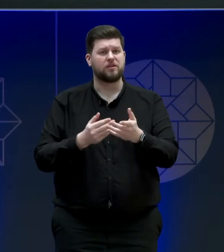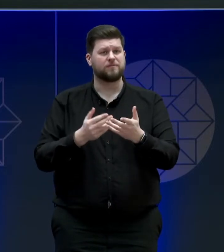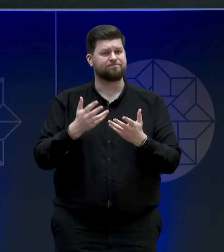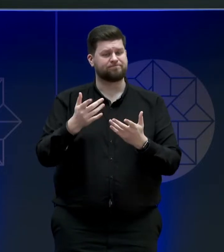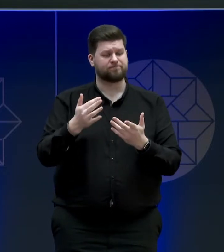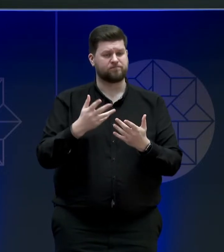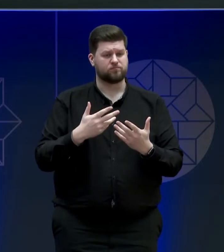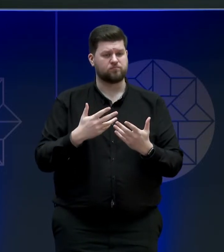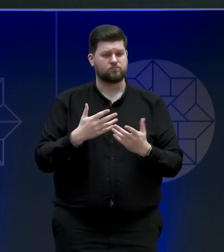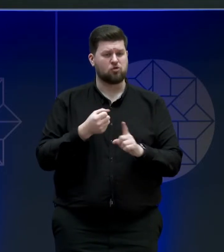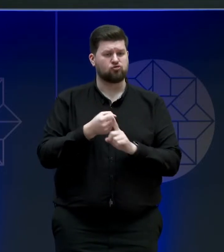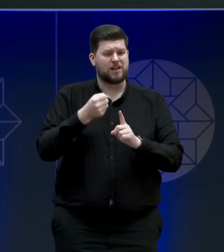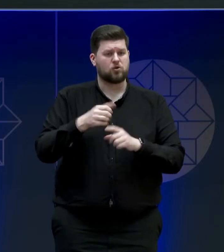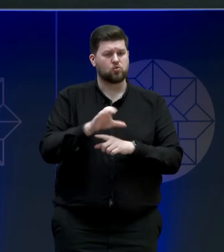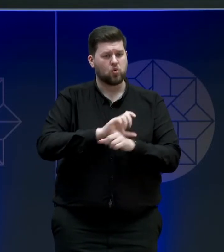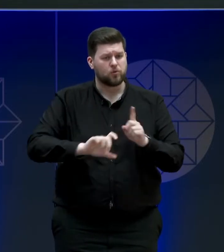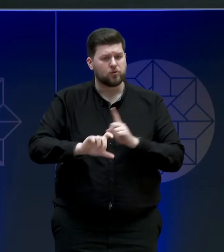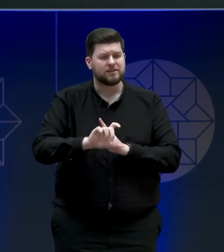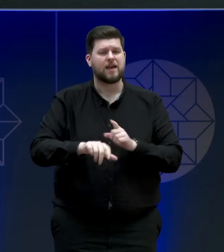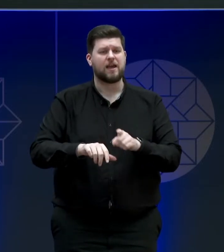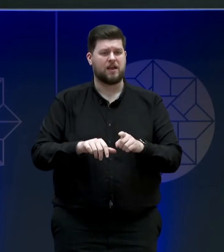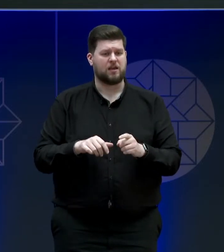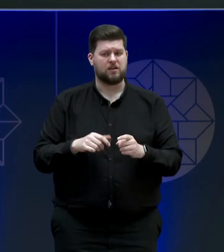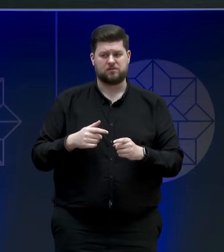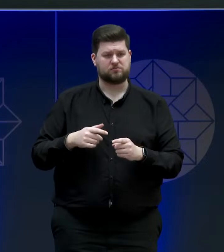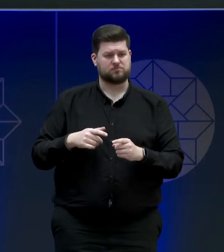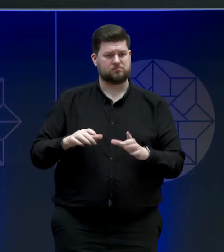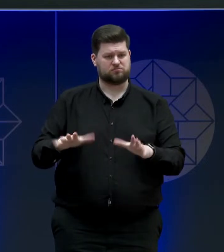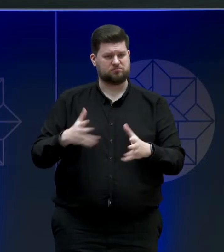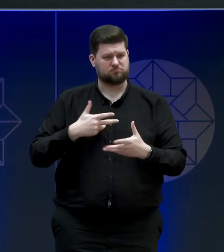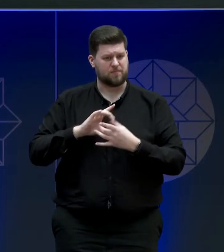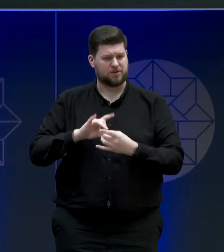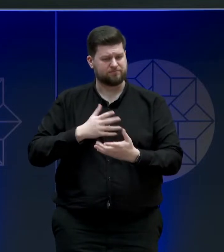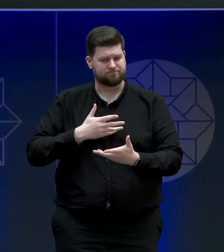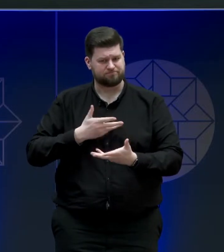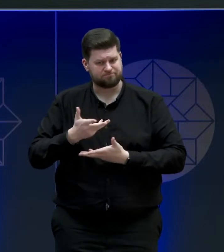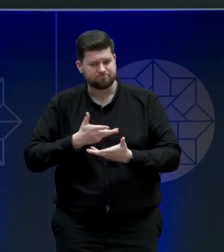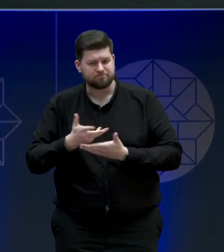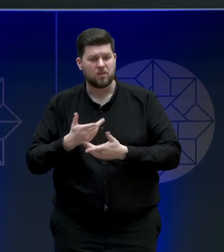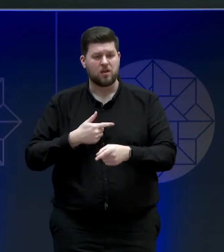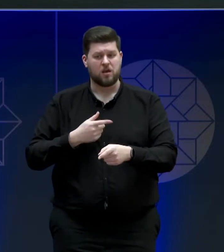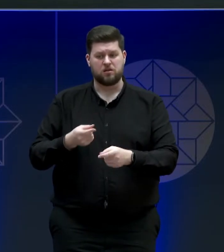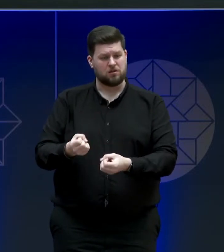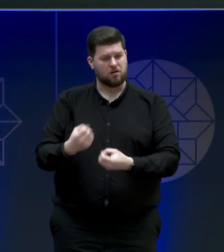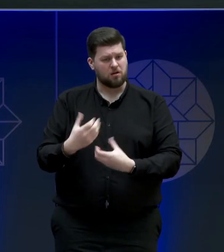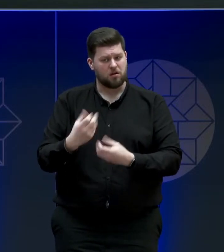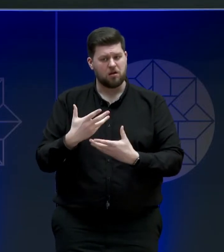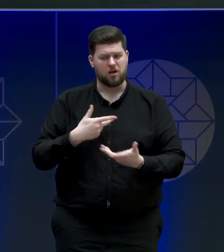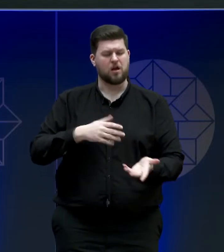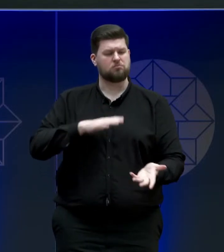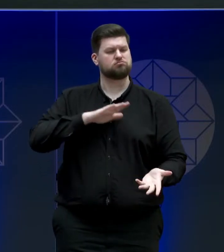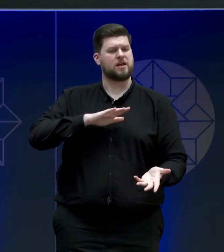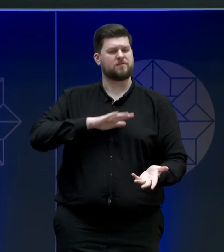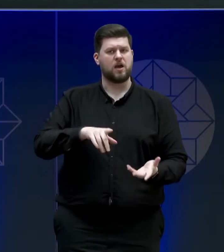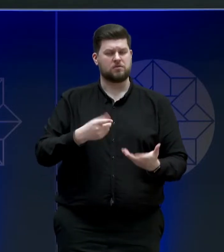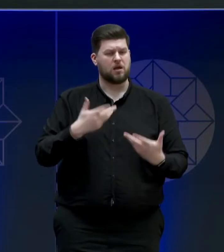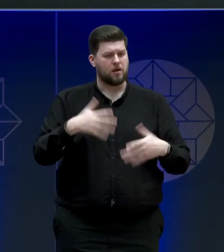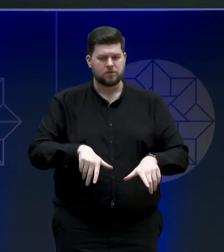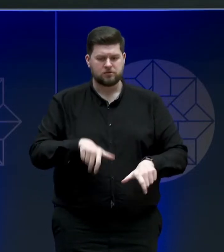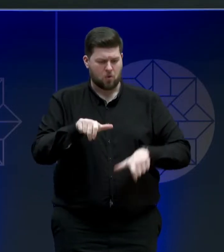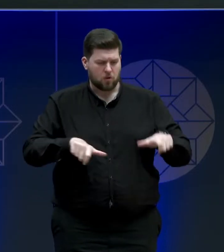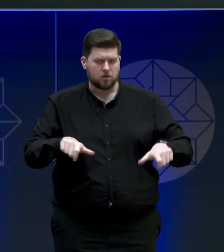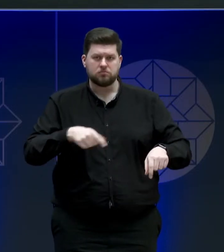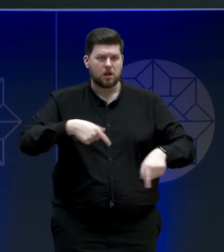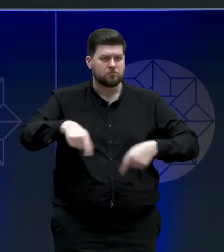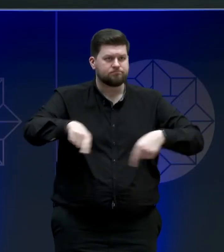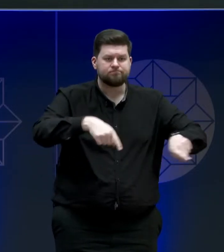resilience community and the power companies all weekend, and I'm satisfied that there has been a huge mobilisation of